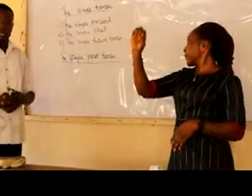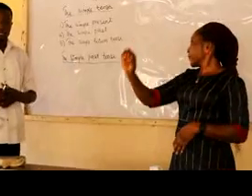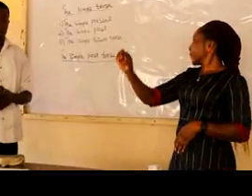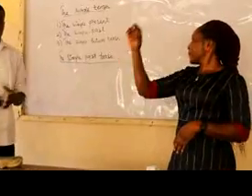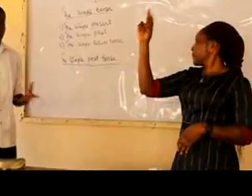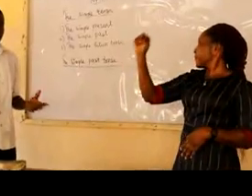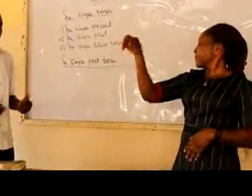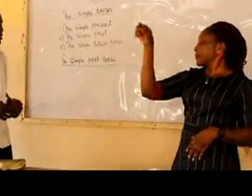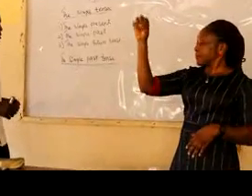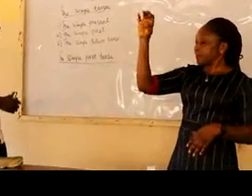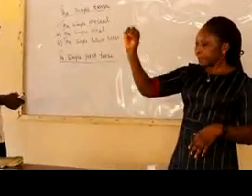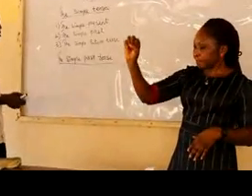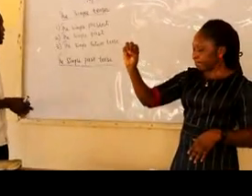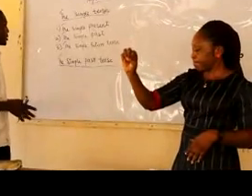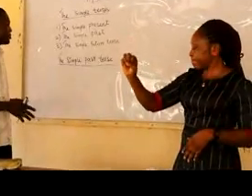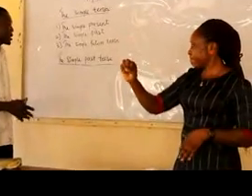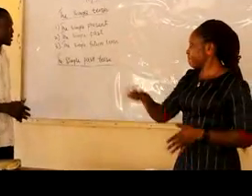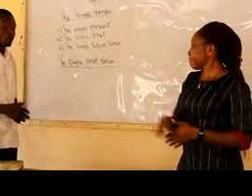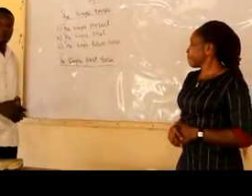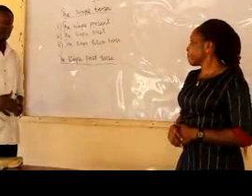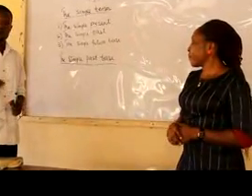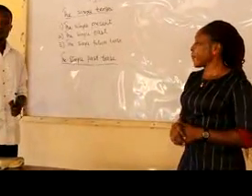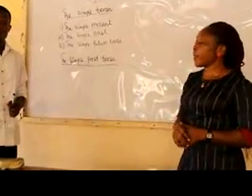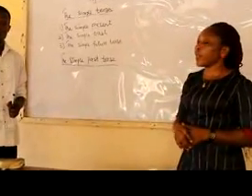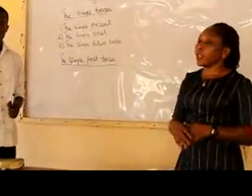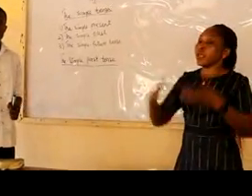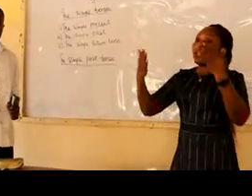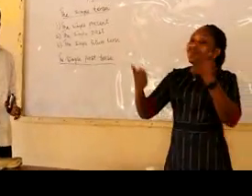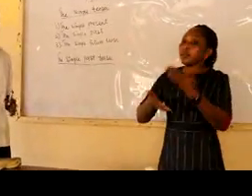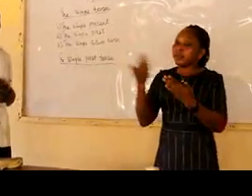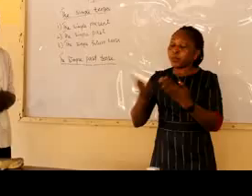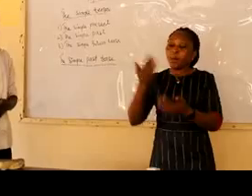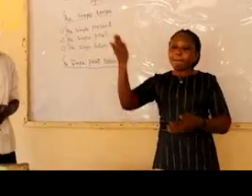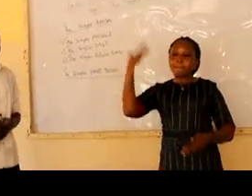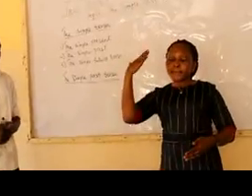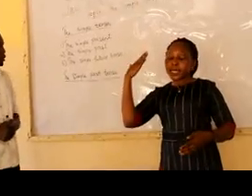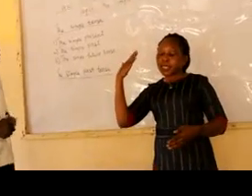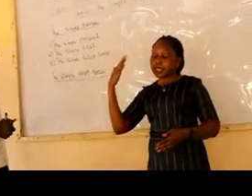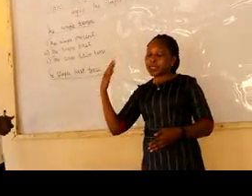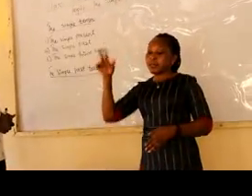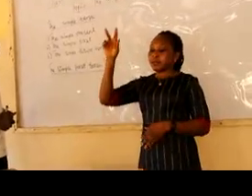Mostly, the simple past tense makes use of only one verb element.